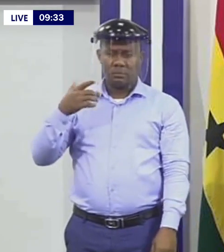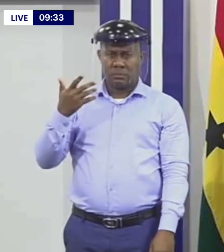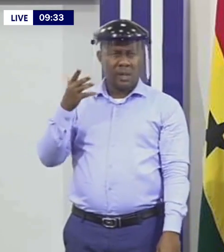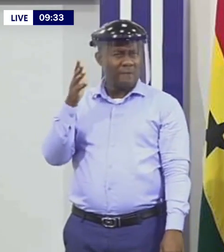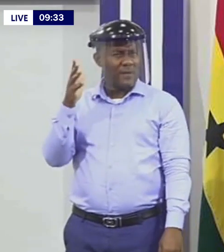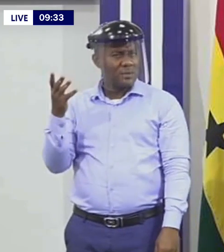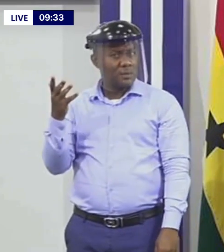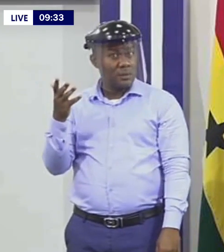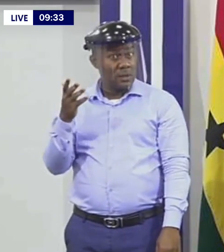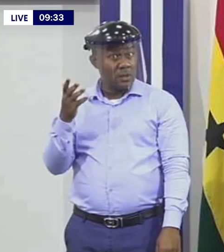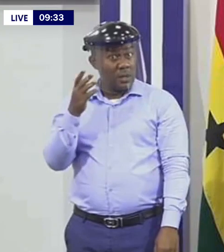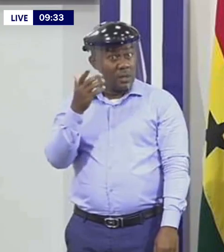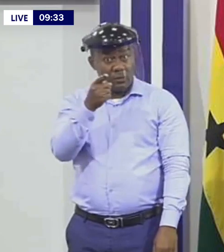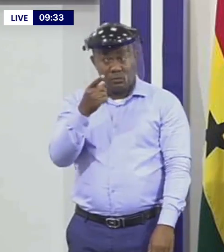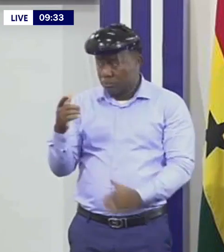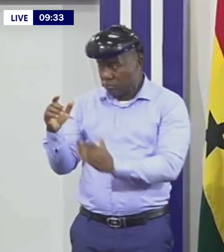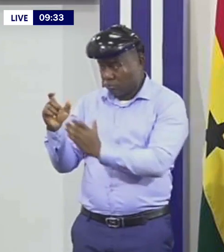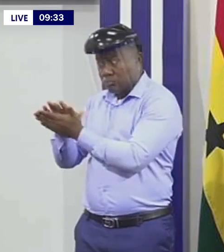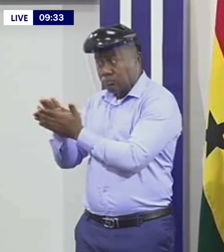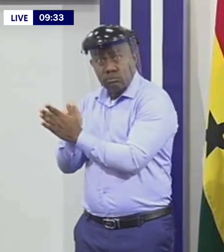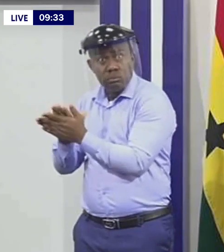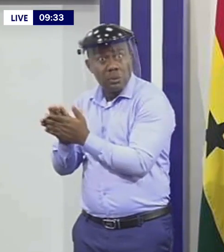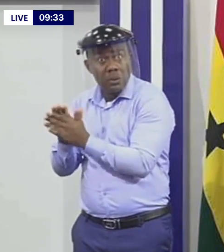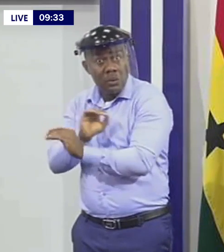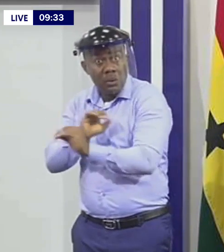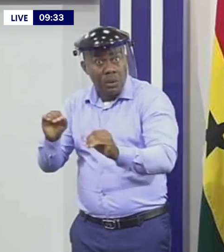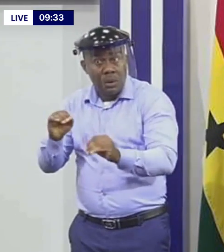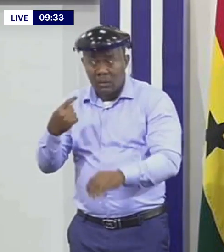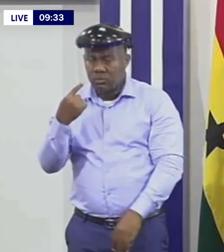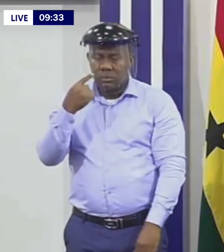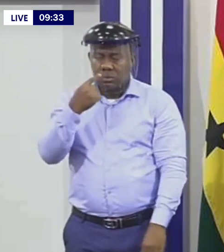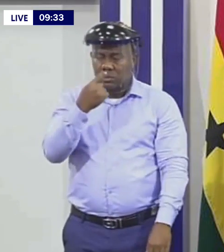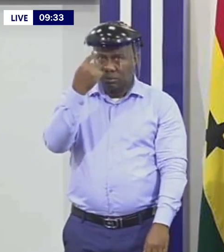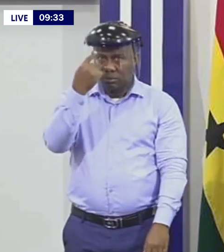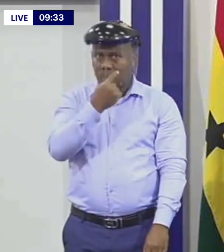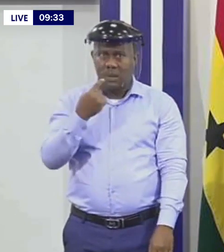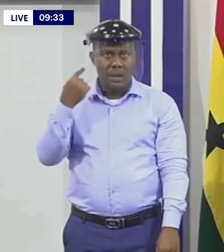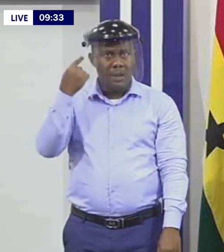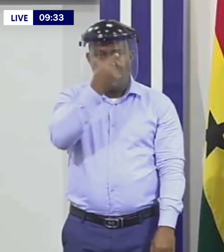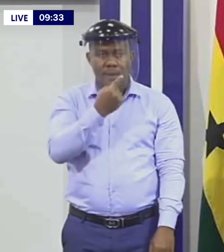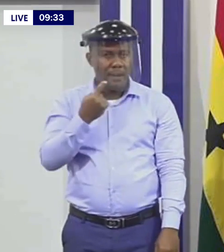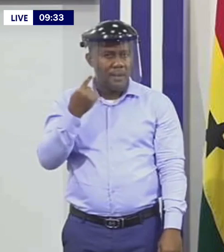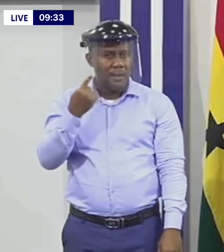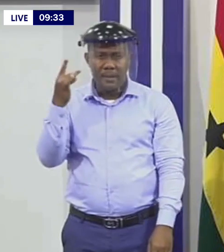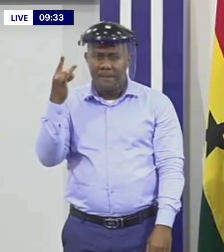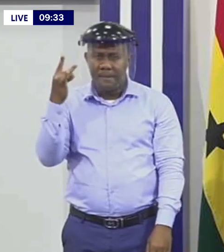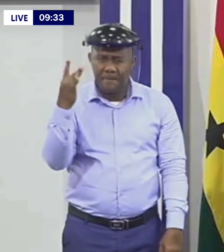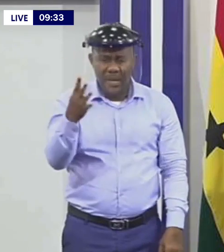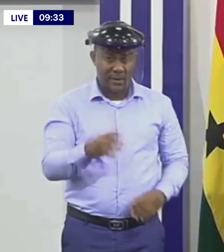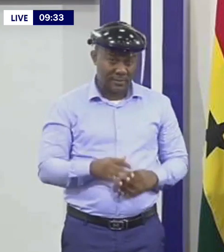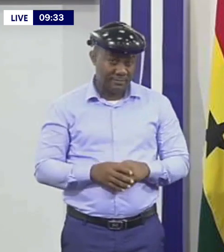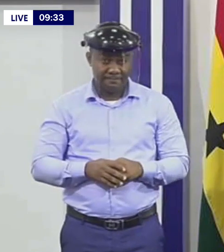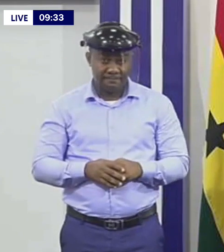adequately cleansed the hand, you can get the infection. So the risk factors depend on how you